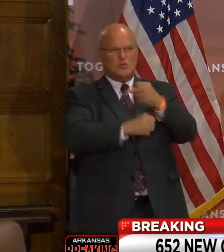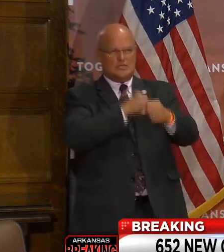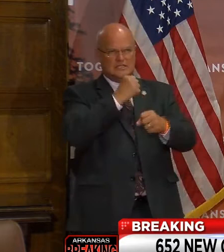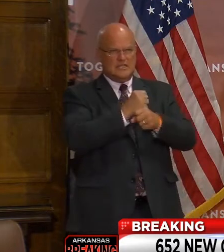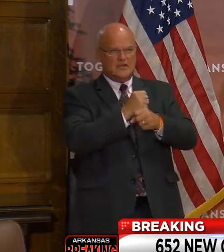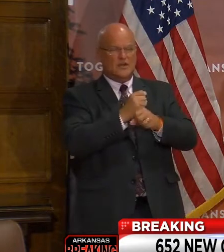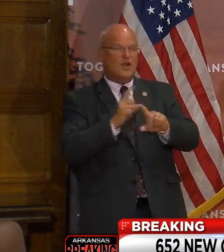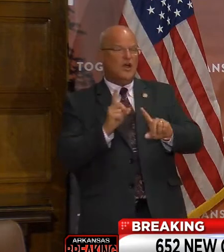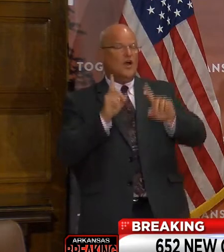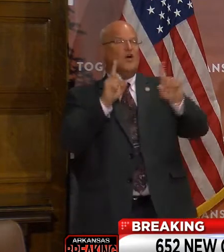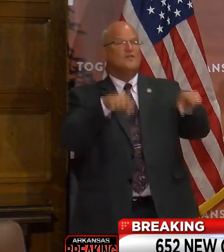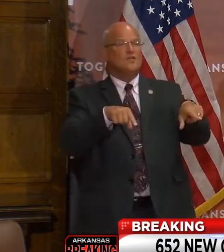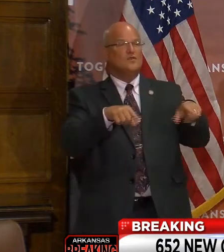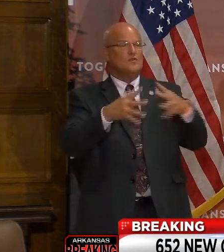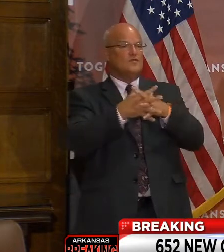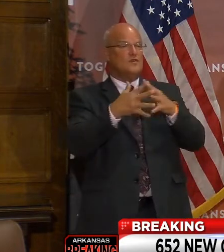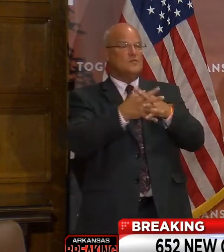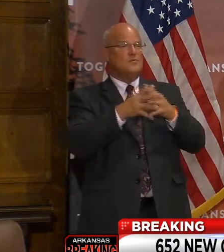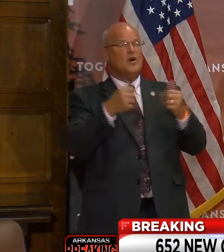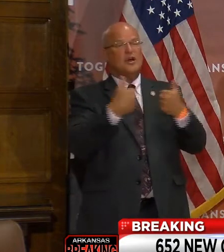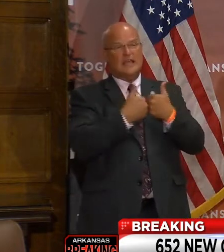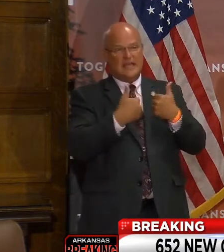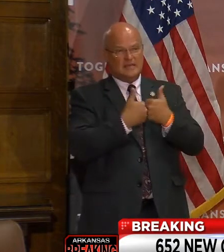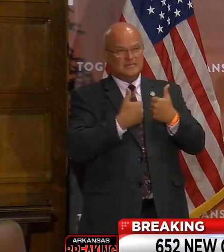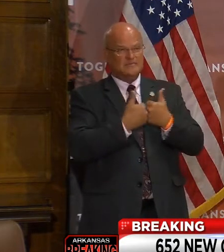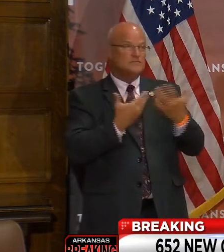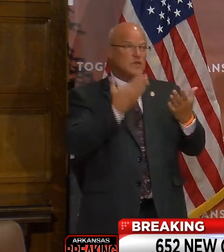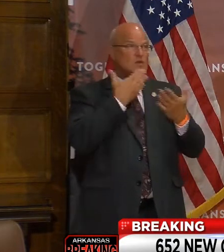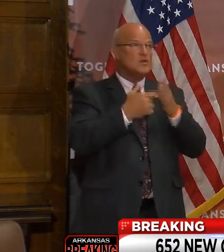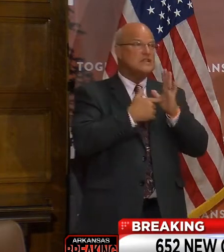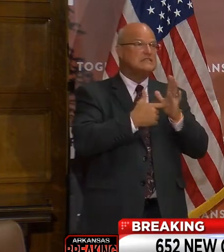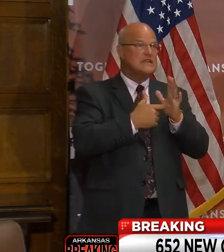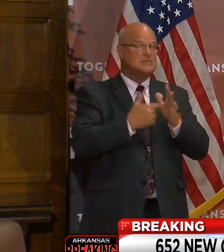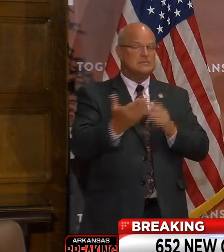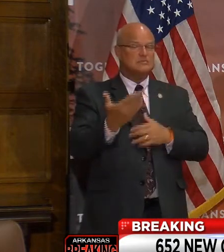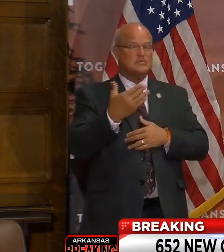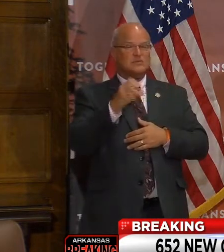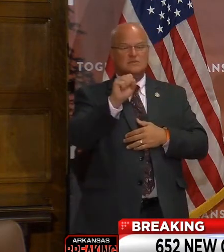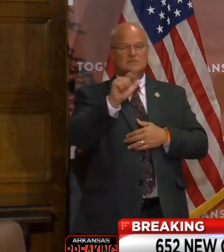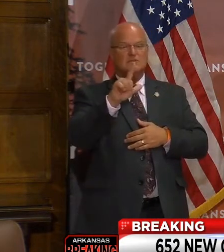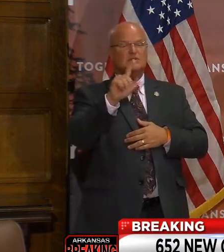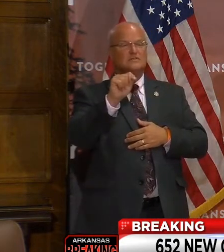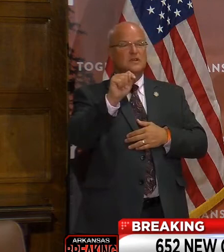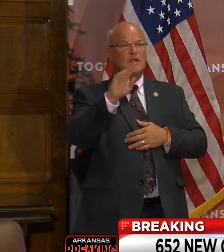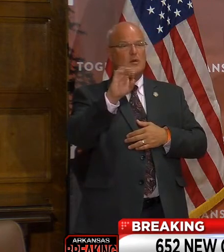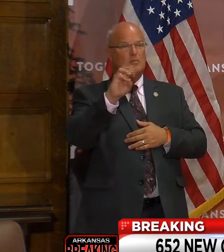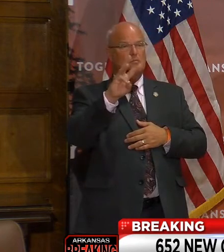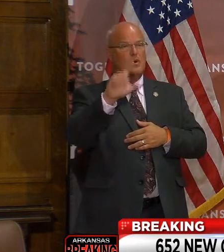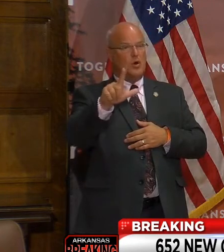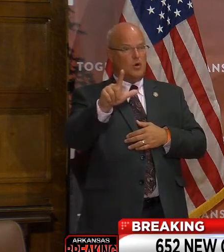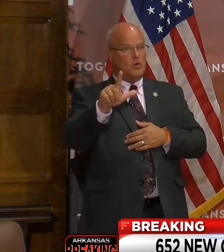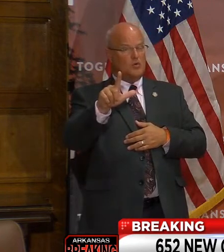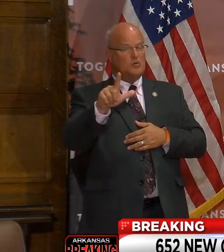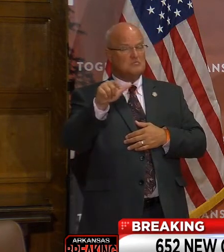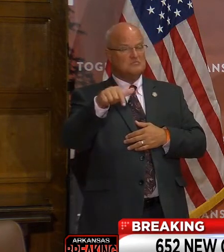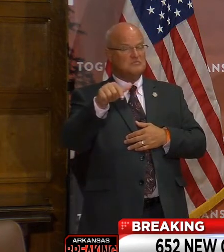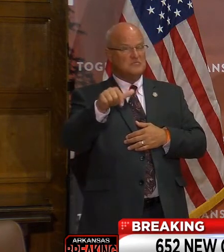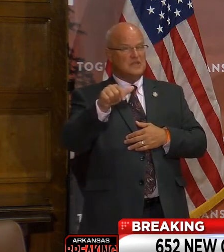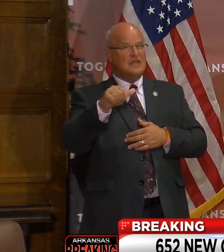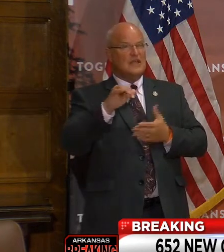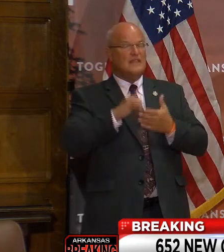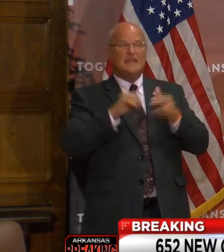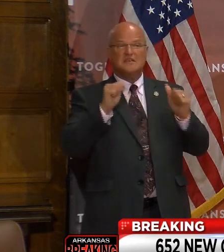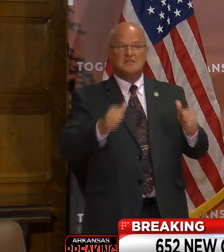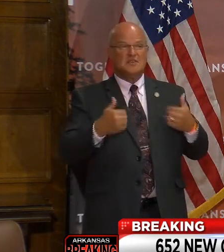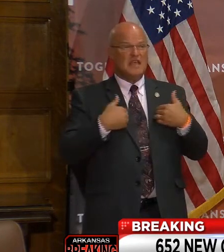of going to the football stadium. A good example, one coming up, is a Salt Bowl. A Salt Bowl, which is,